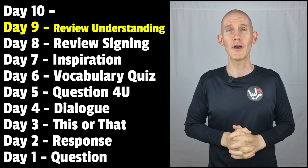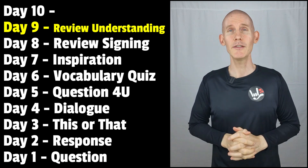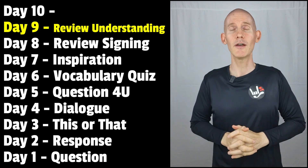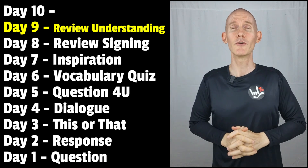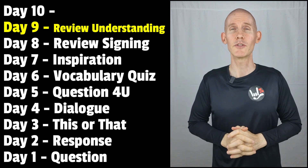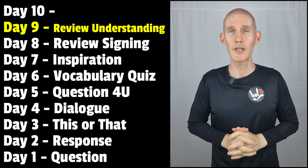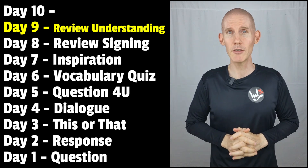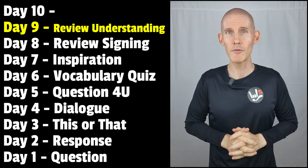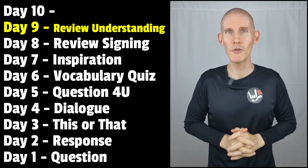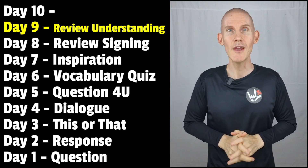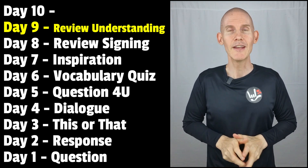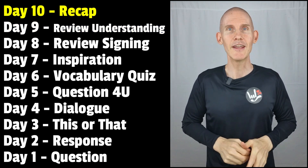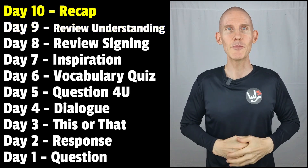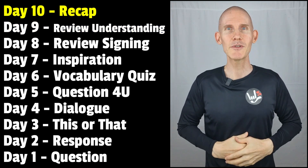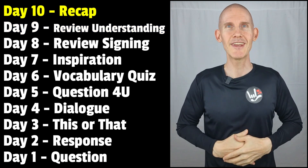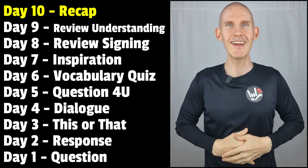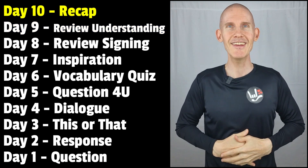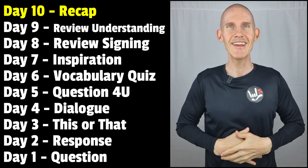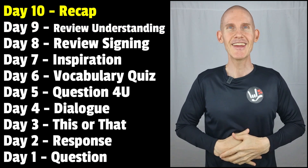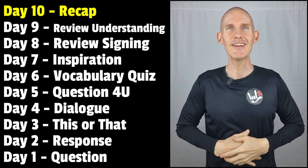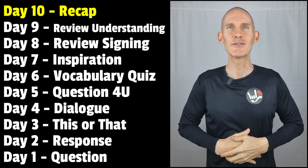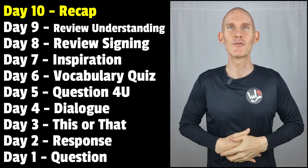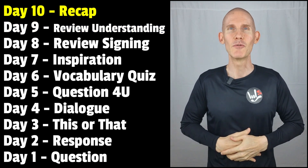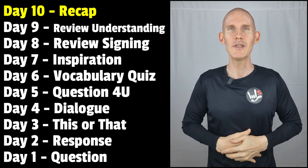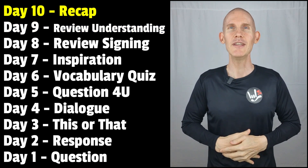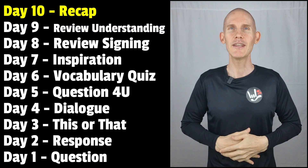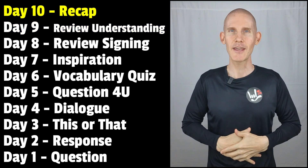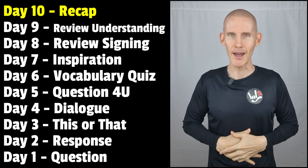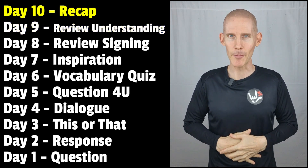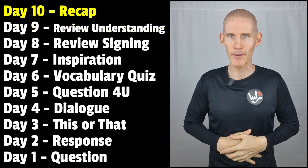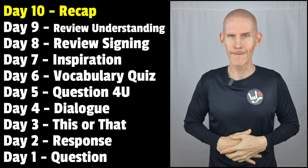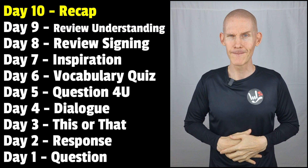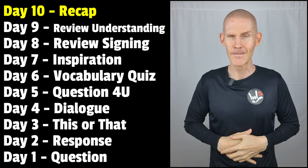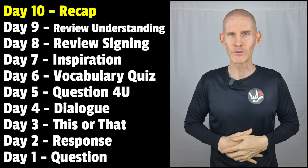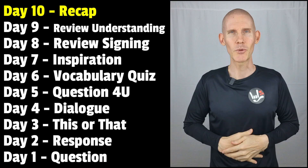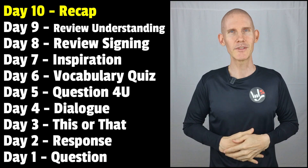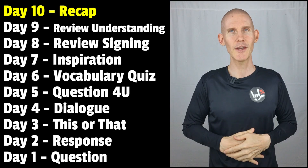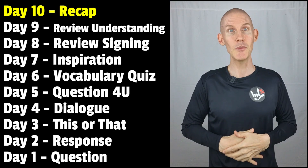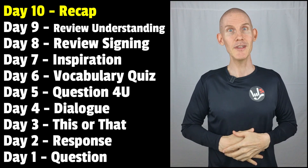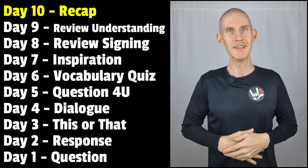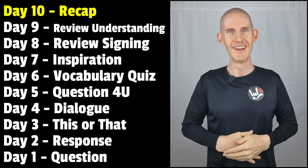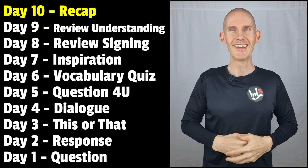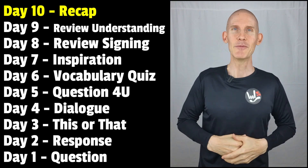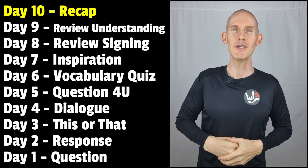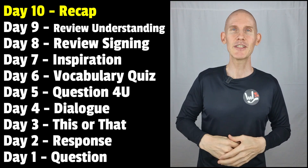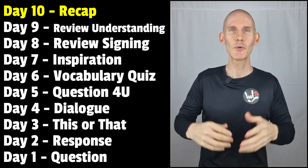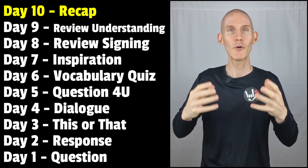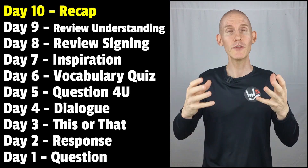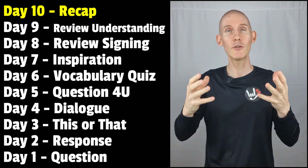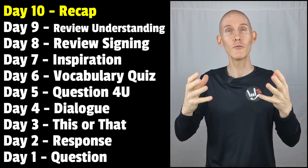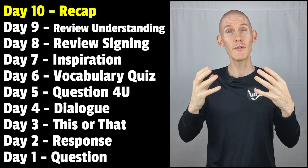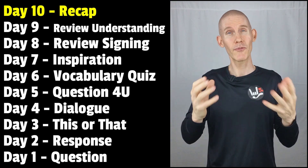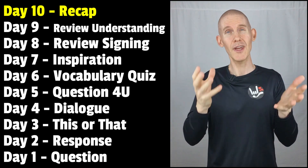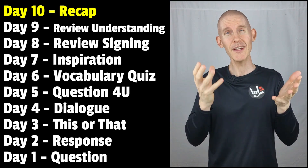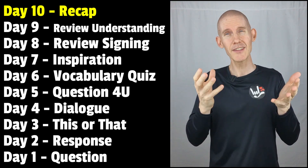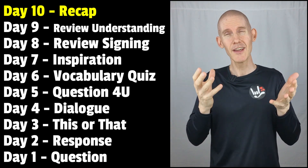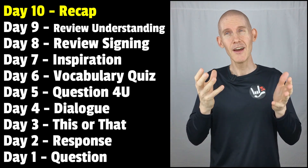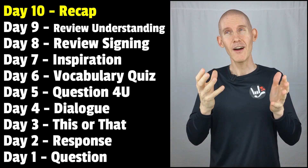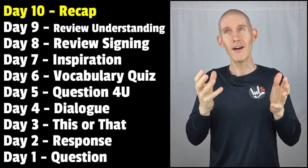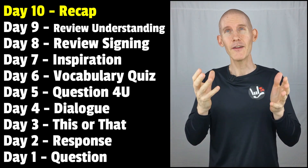9, understanding review. Day number 10 is recap. So what does that mean? It means that we're going to reflect on